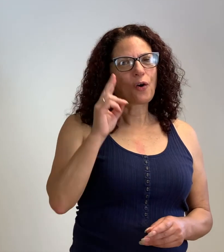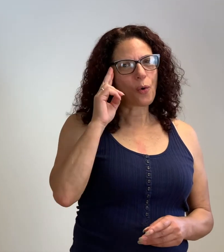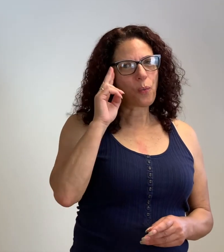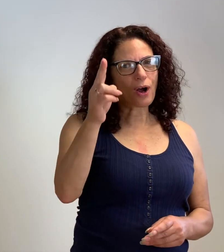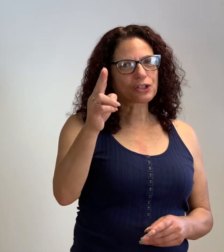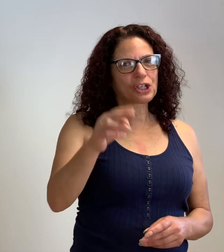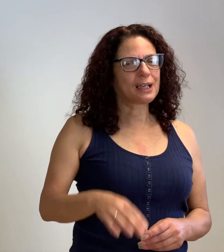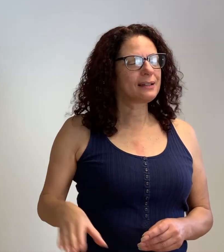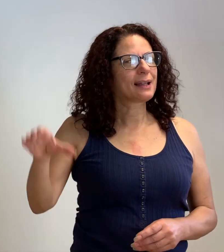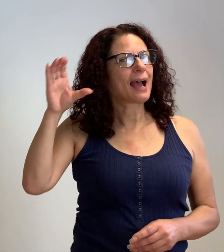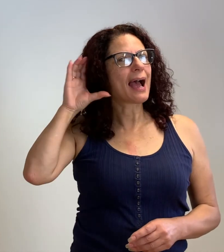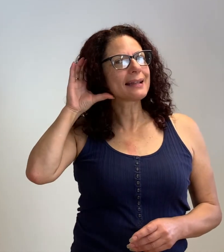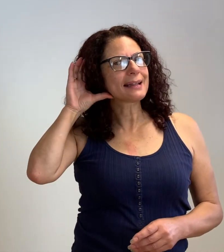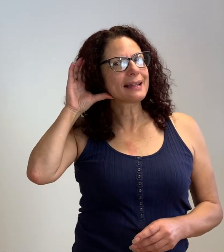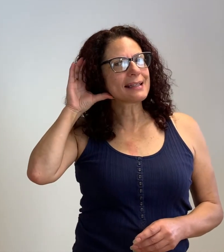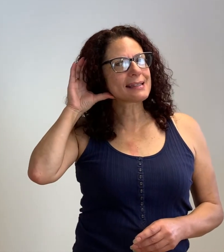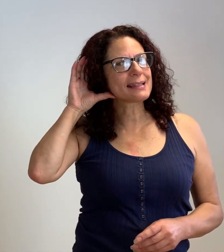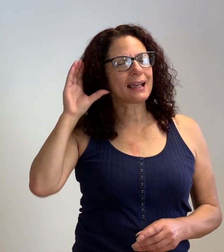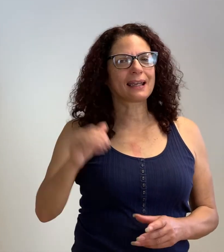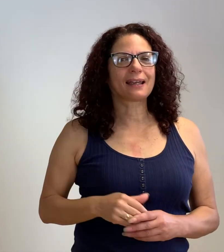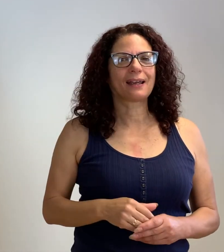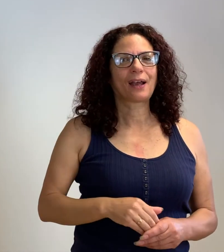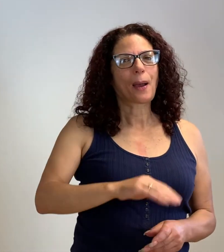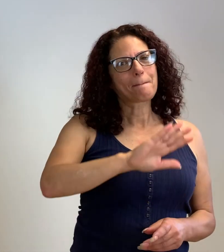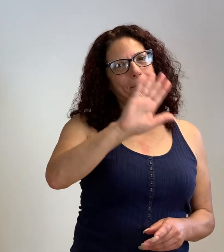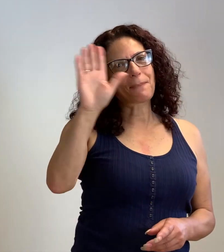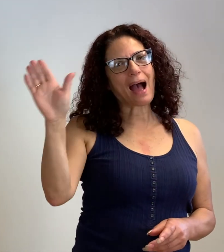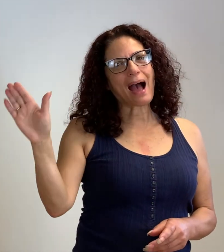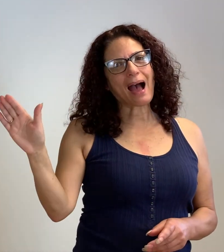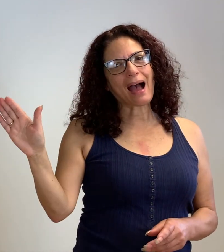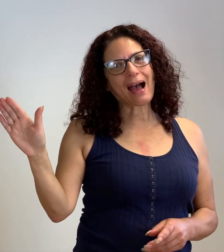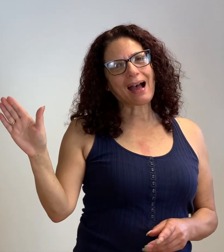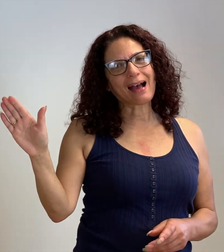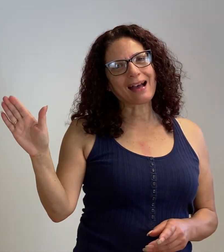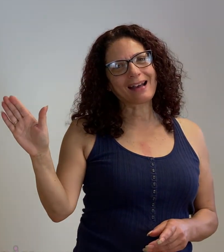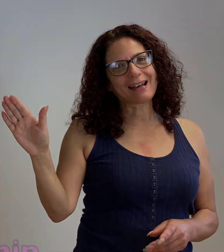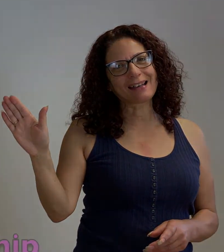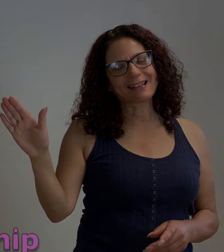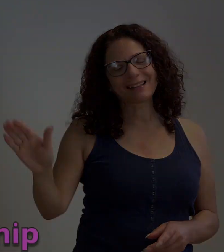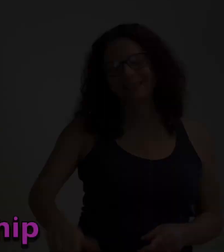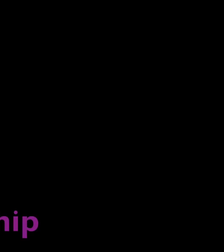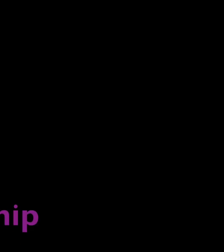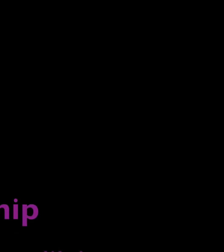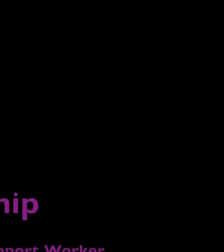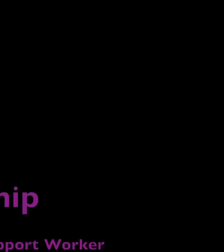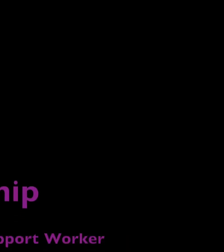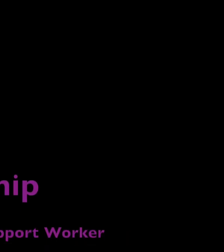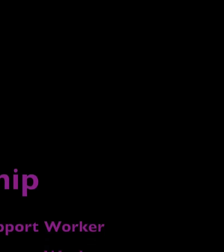Thank you for watching and listening. Bye.